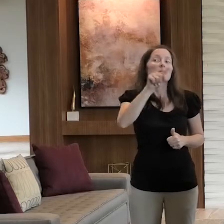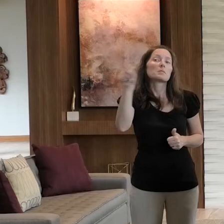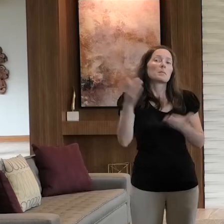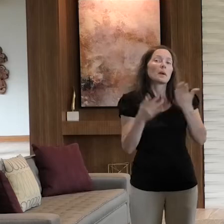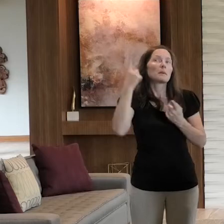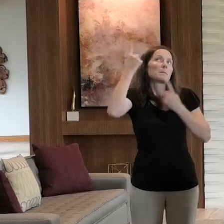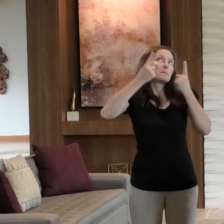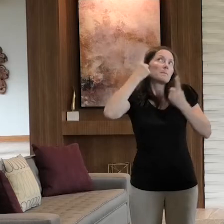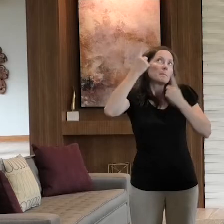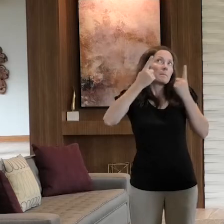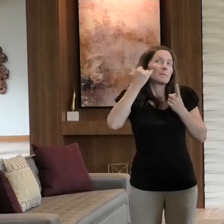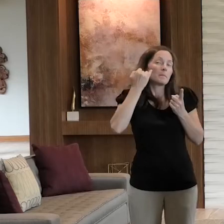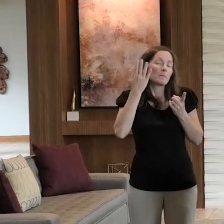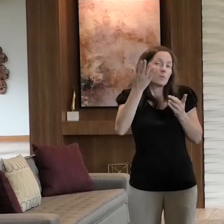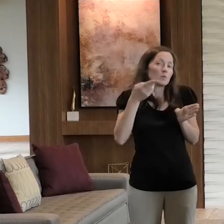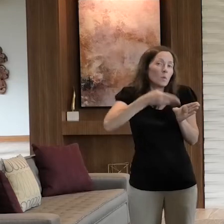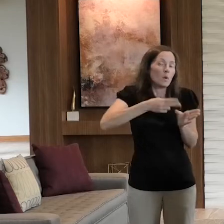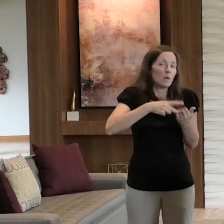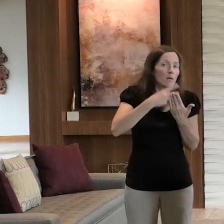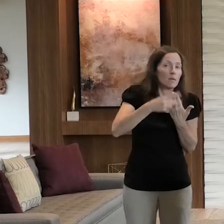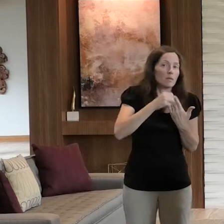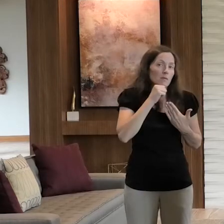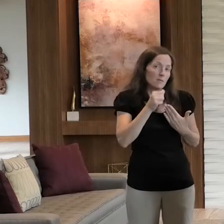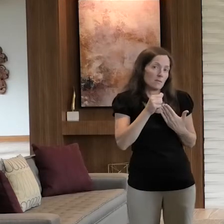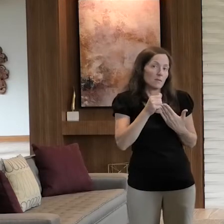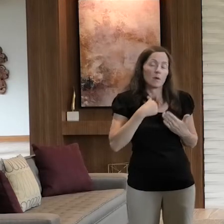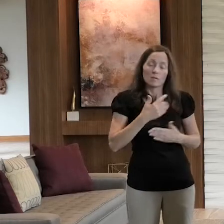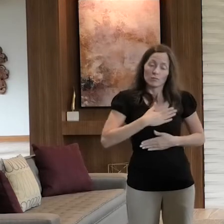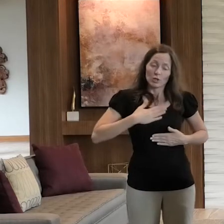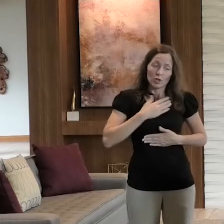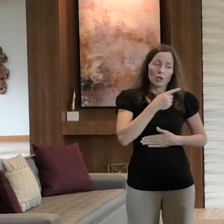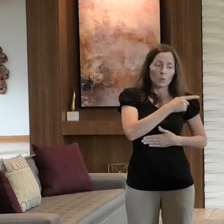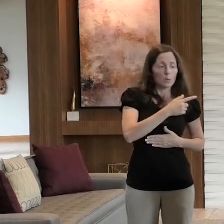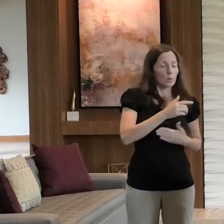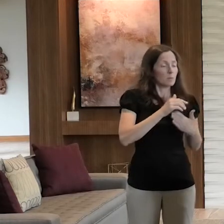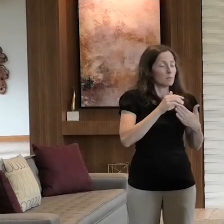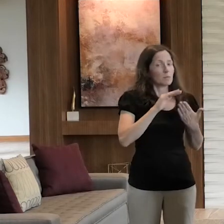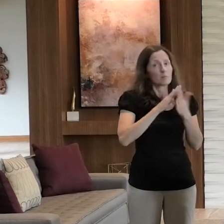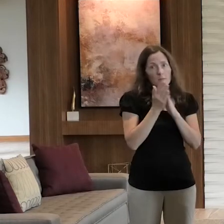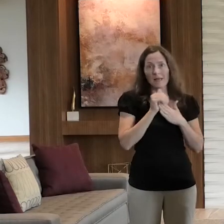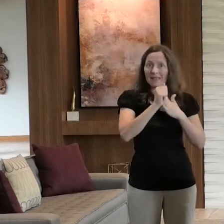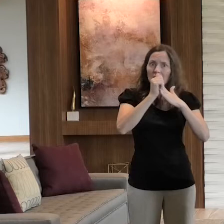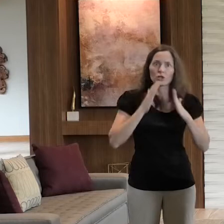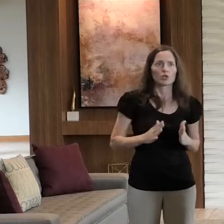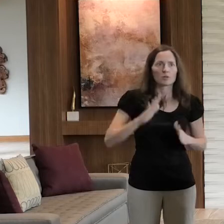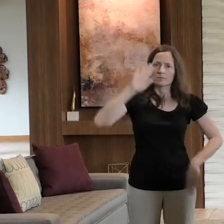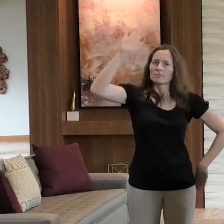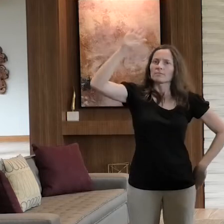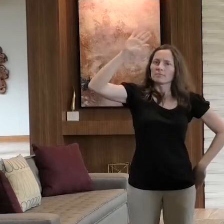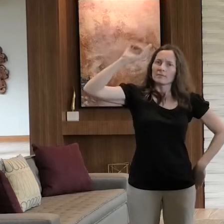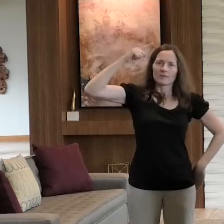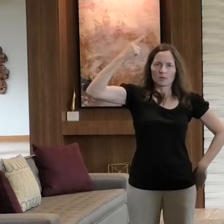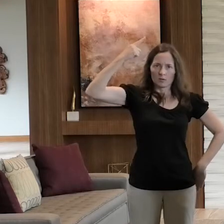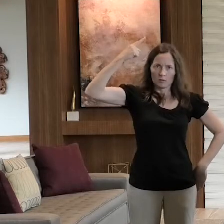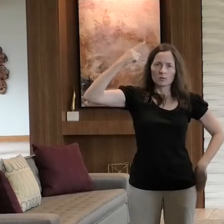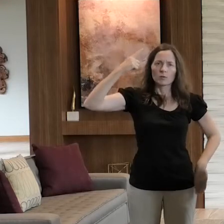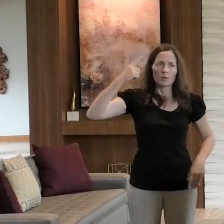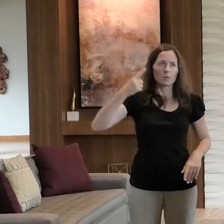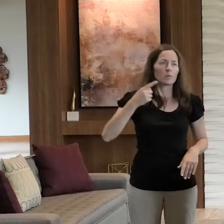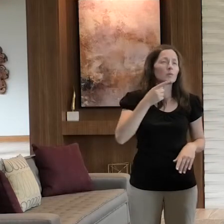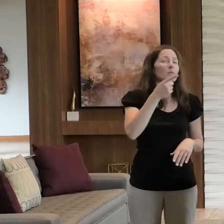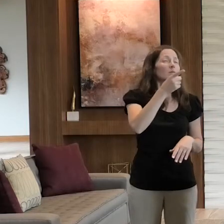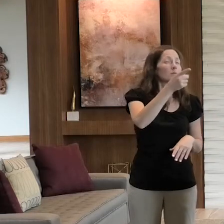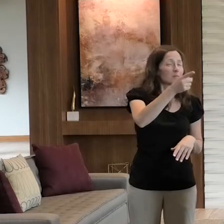appreciate your taking that leadership. You know, as has been said, I mean, you know, Paul, I mean, affordable housing and